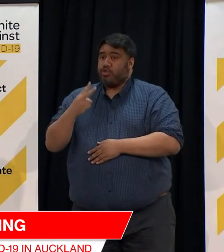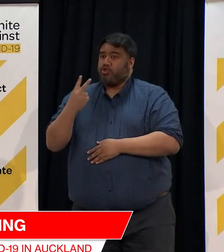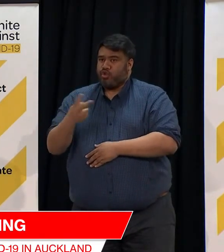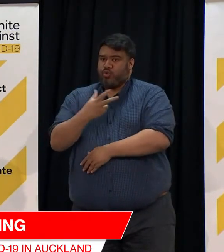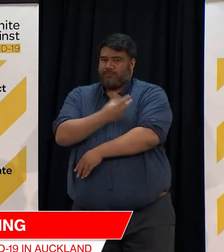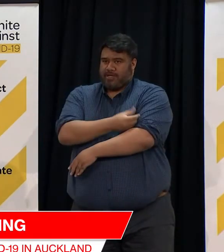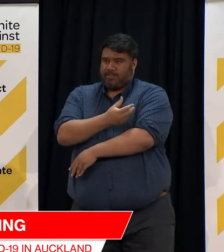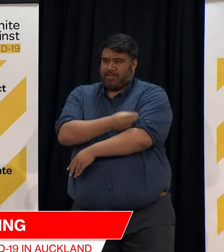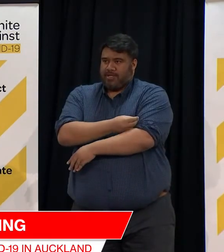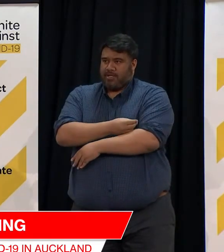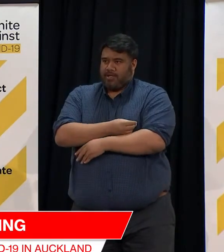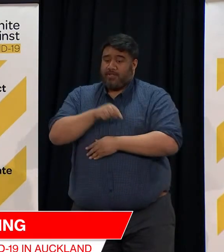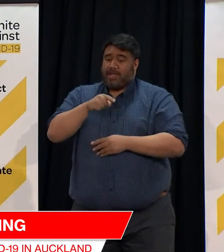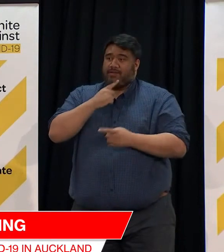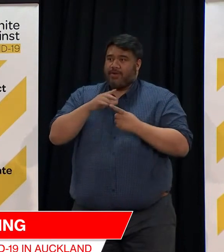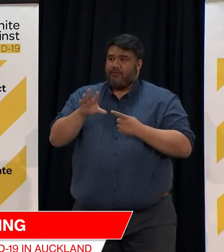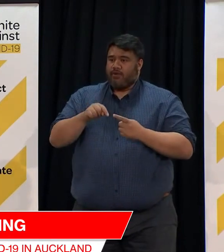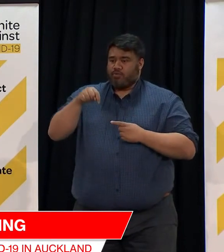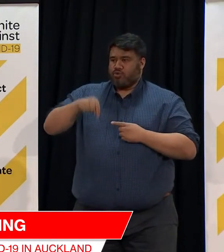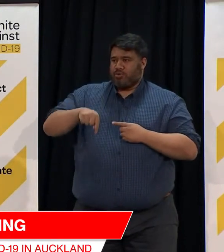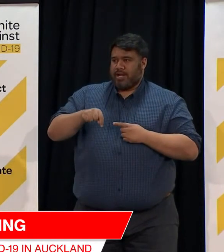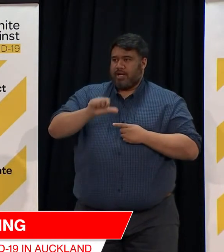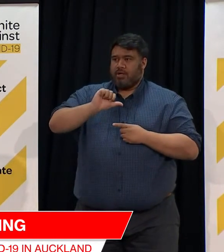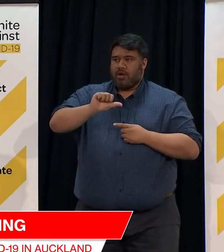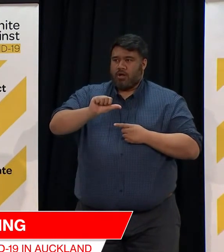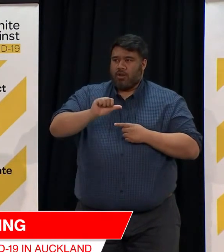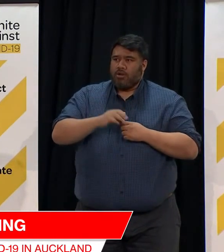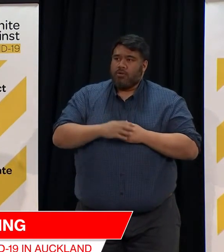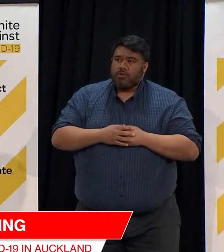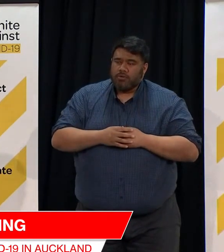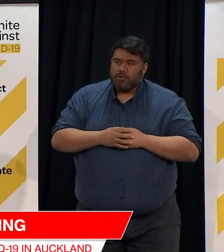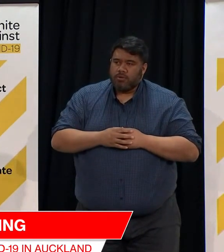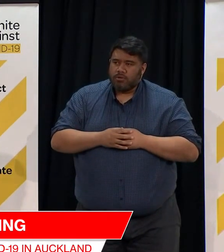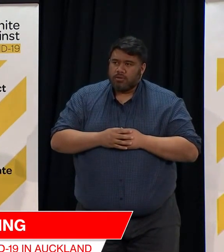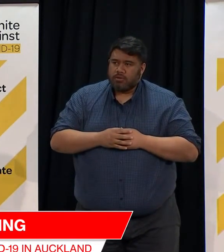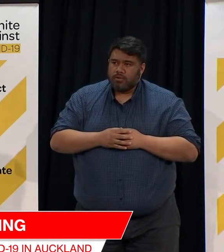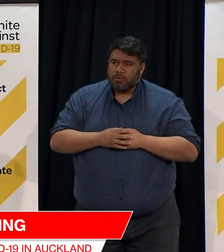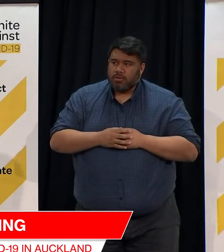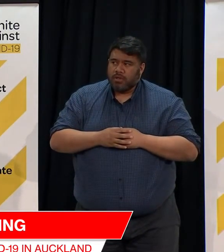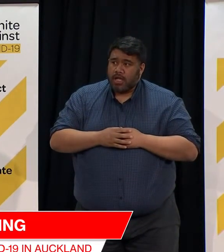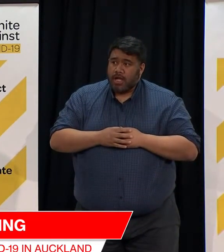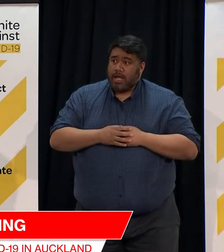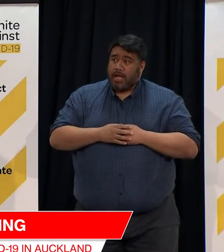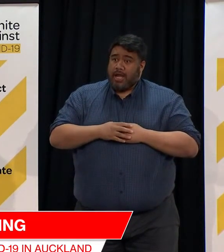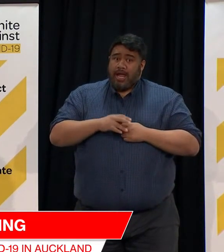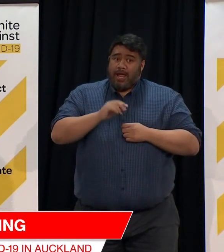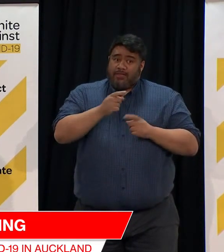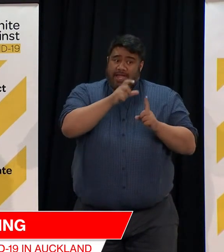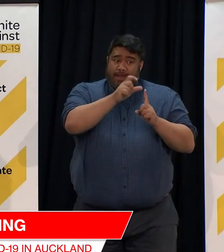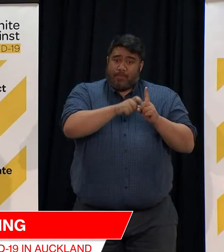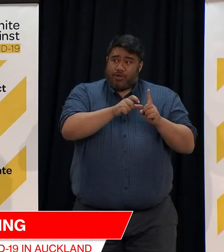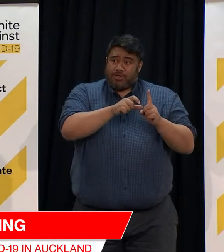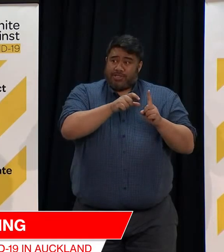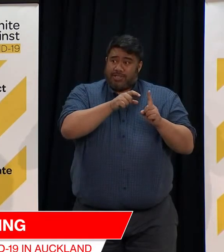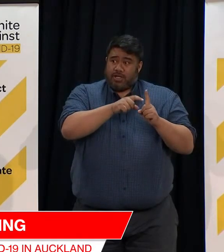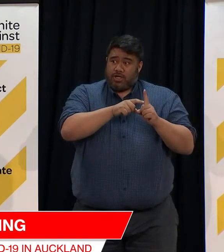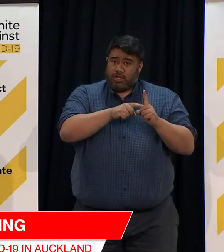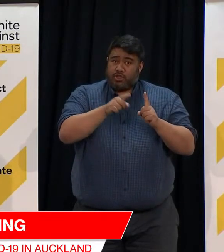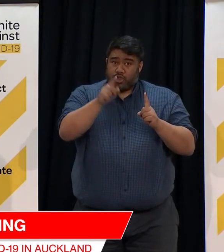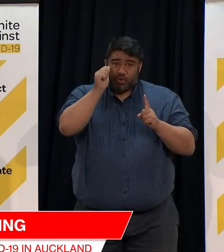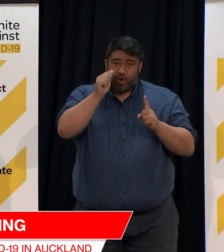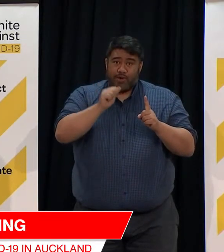That's as at 9 o'clock this morning, the information that we've got. But you can't specify that patient within those numbers? No, we generally don't specify